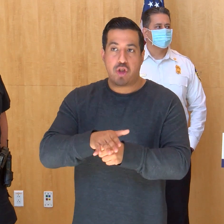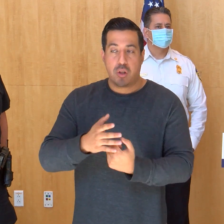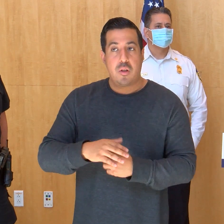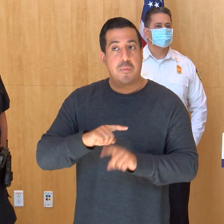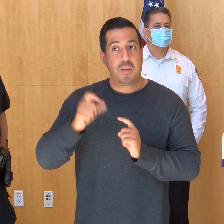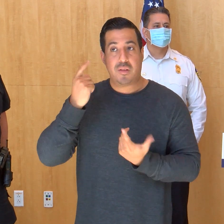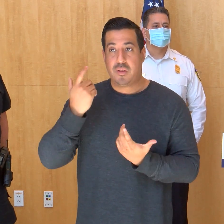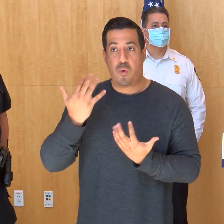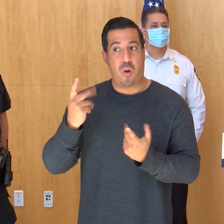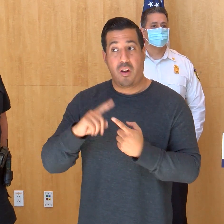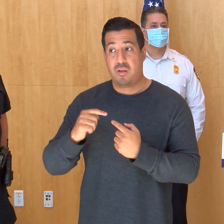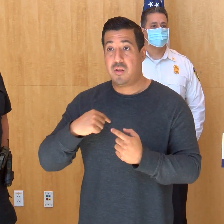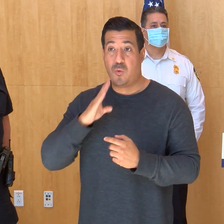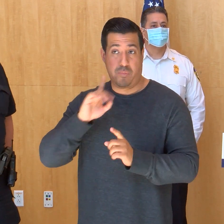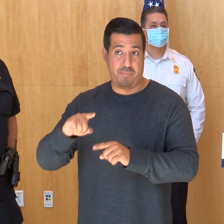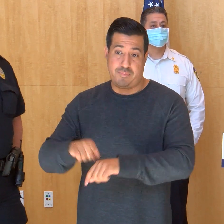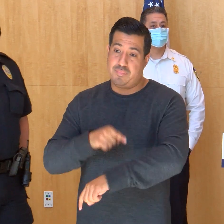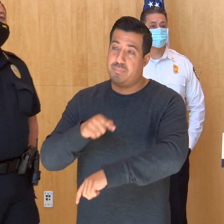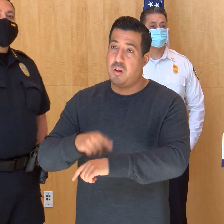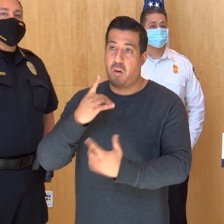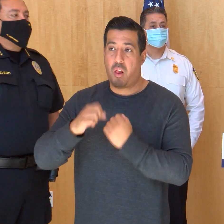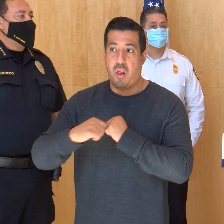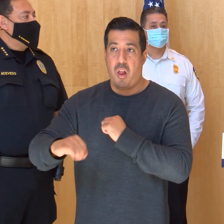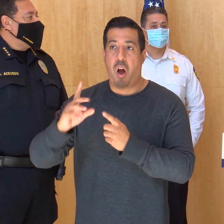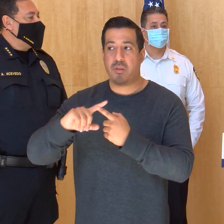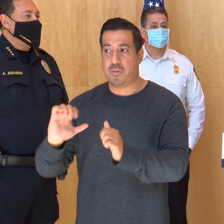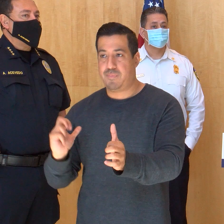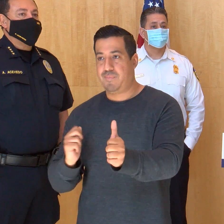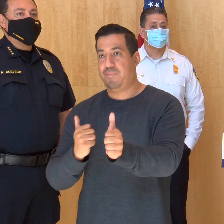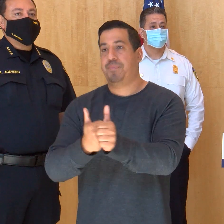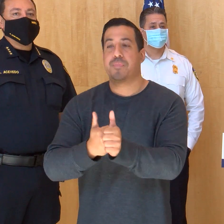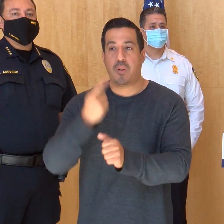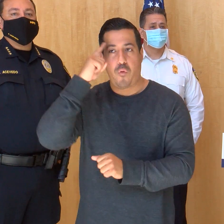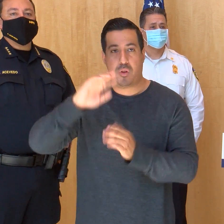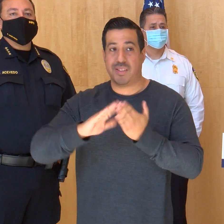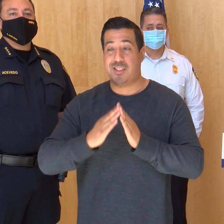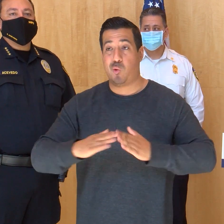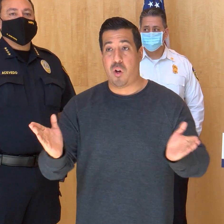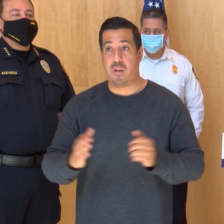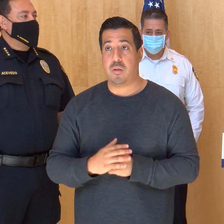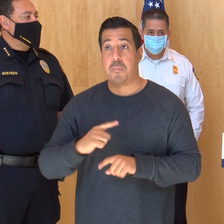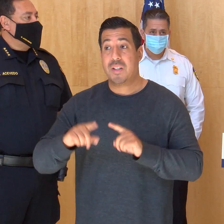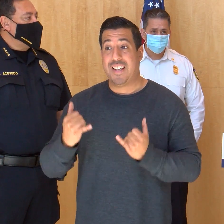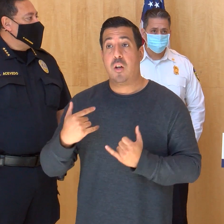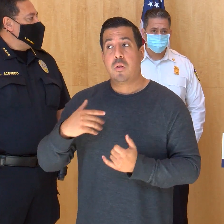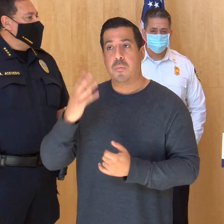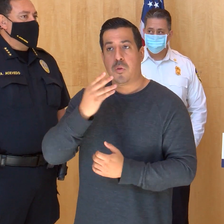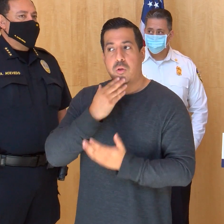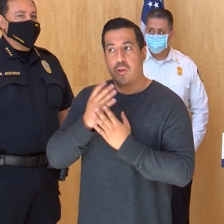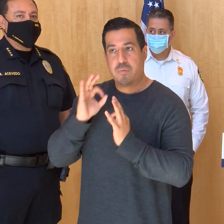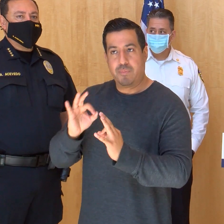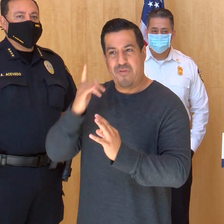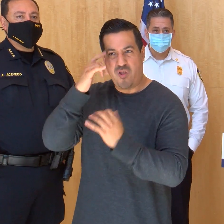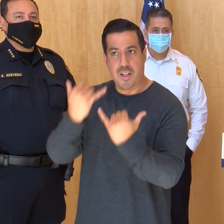little while before we catch back up on raising the pressures to what we normally see citywide. However, we are in a good shape for the